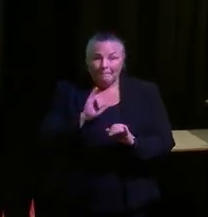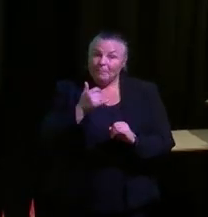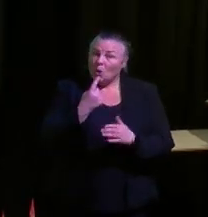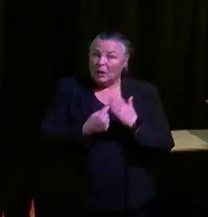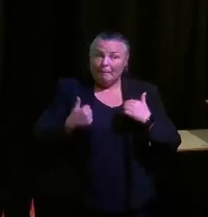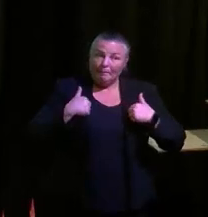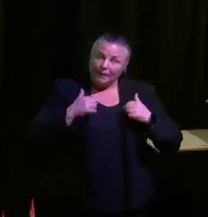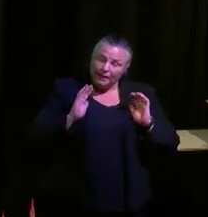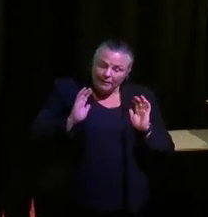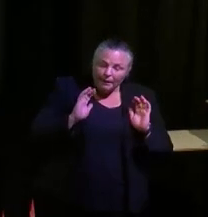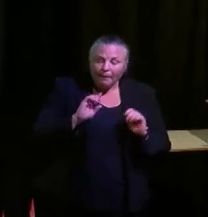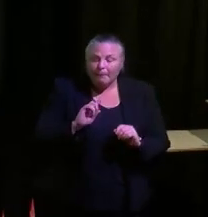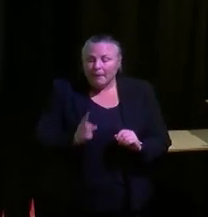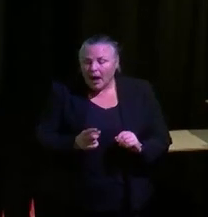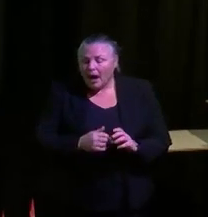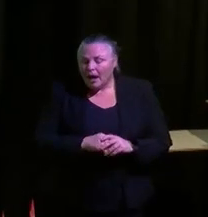around it,